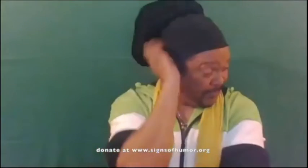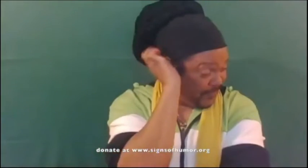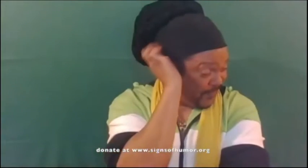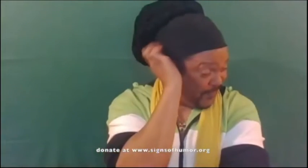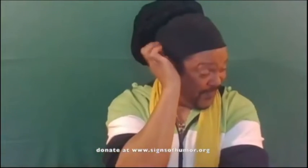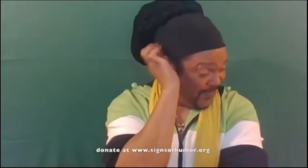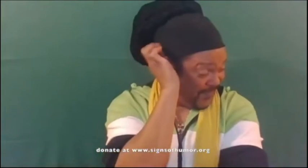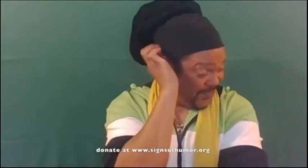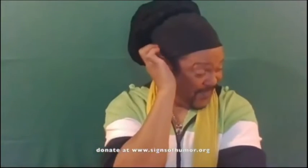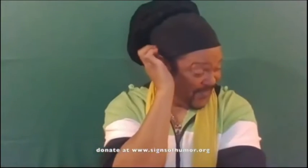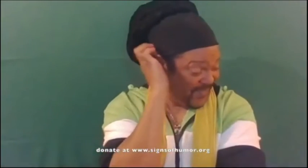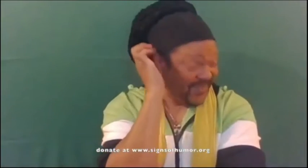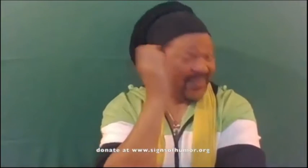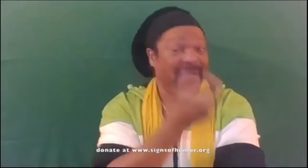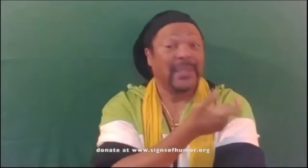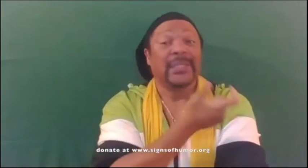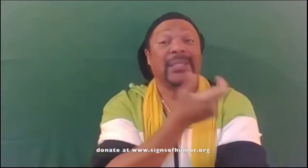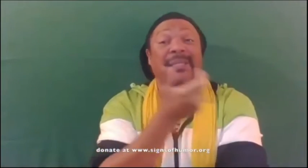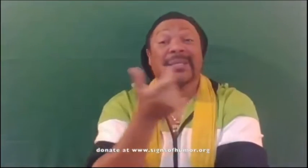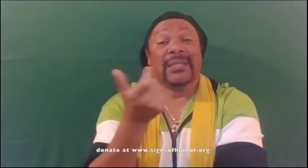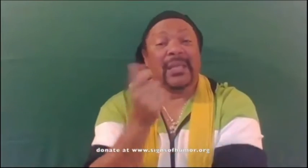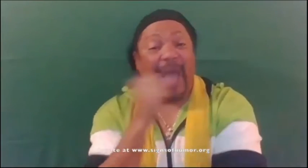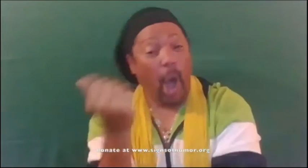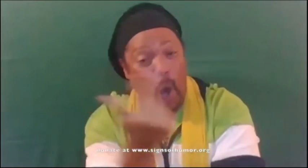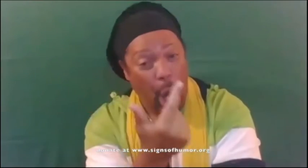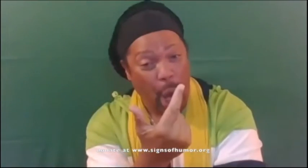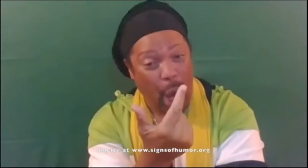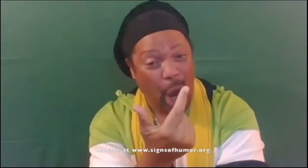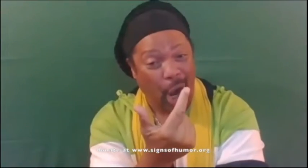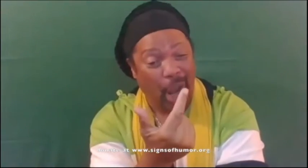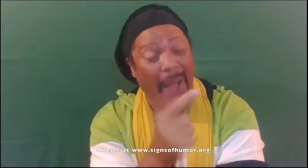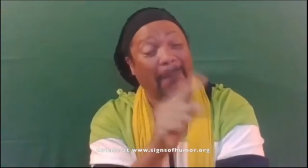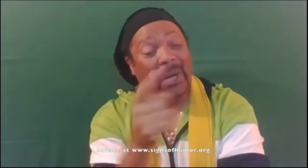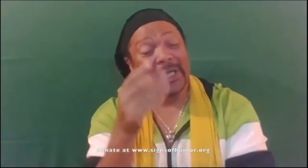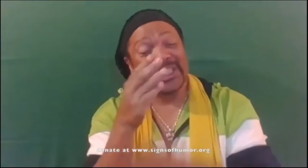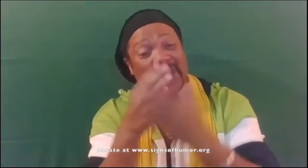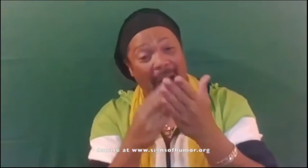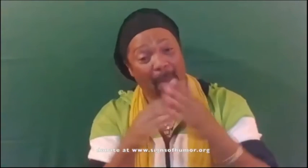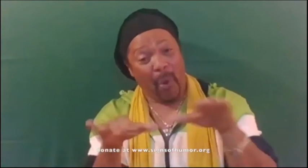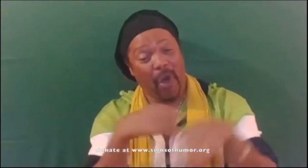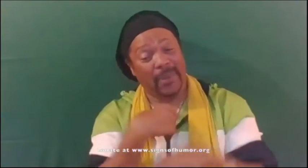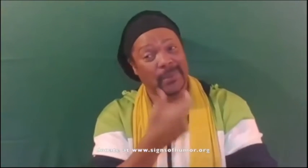We see some white folks try to do what we do. Child. Not all, but y'all know what I'm talking